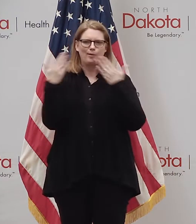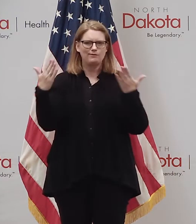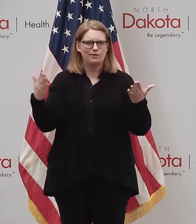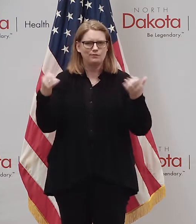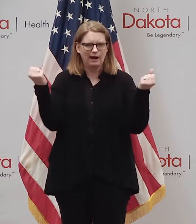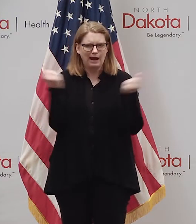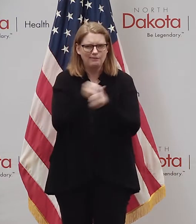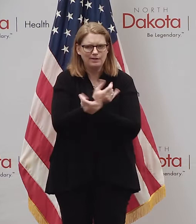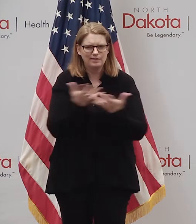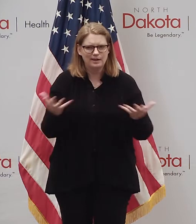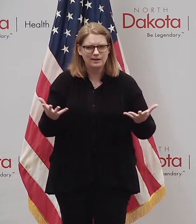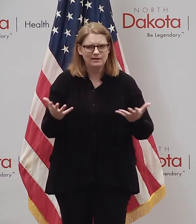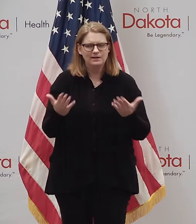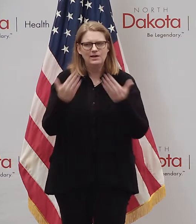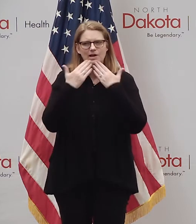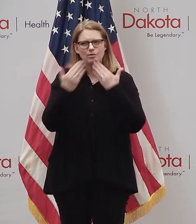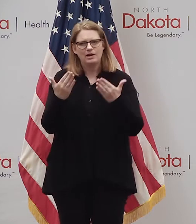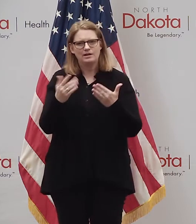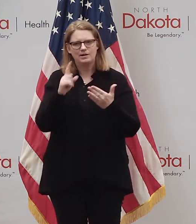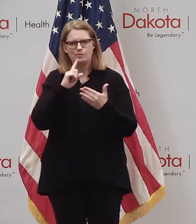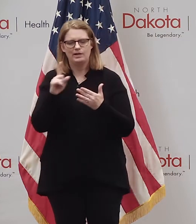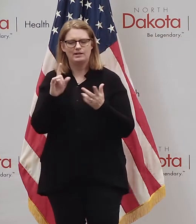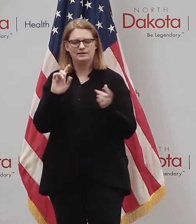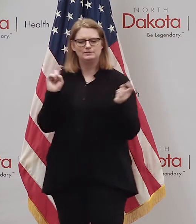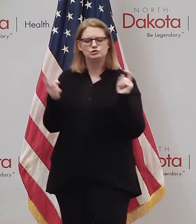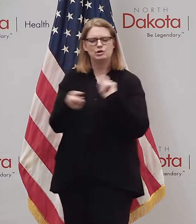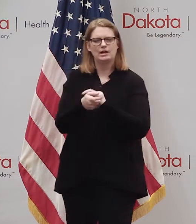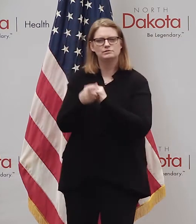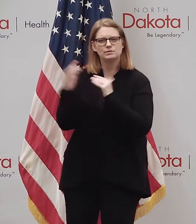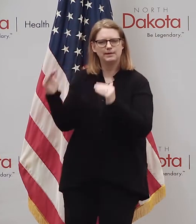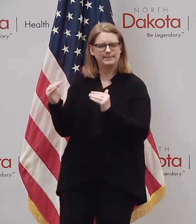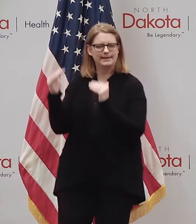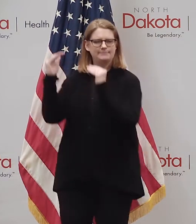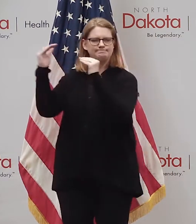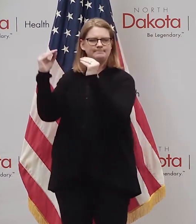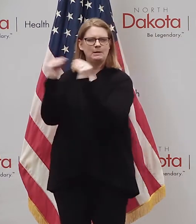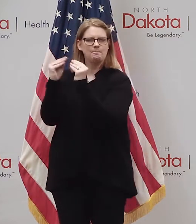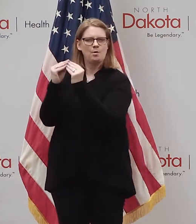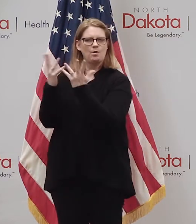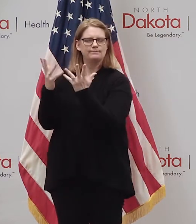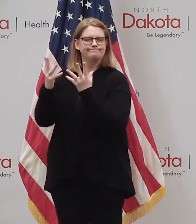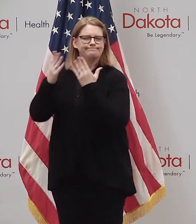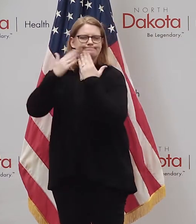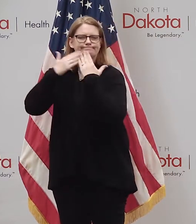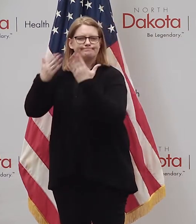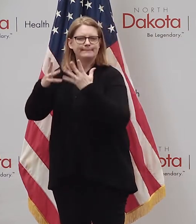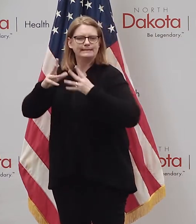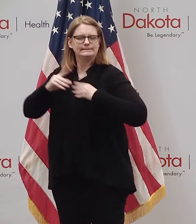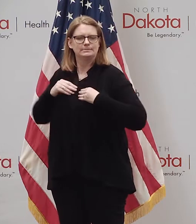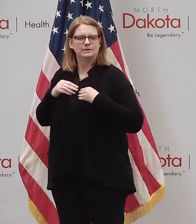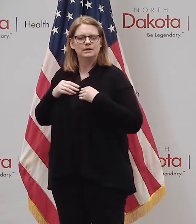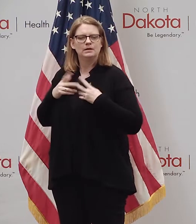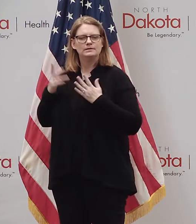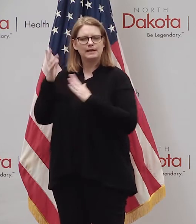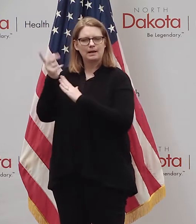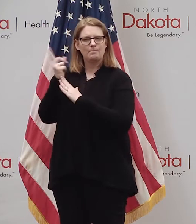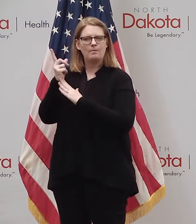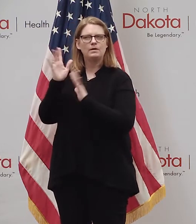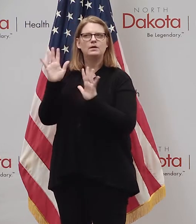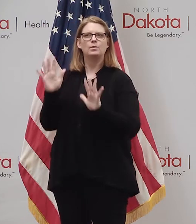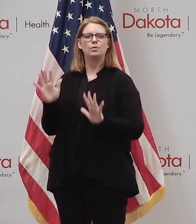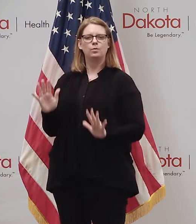but gratitude can help you shift to that higher frequency. So again, take a minute and take a moment and think about